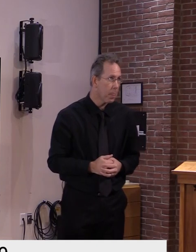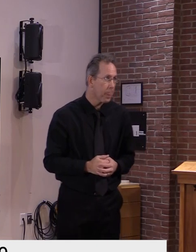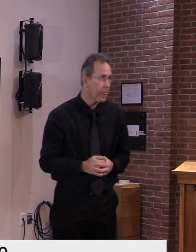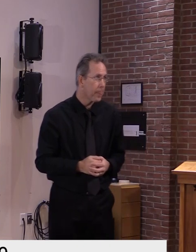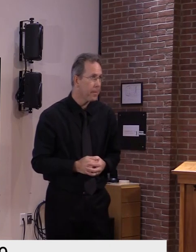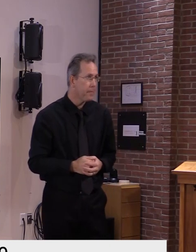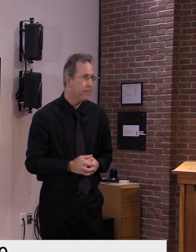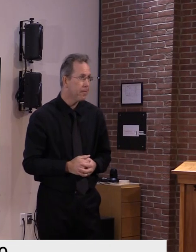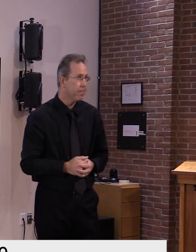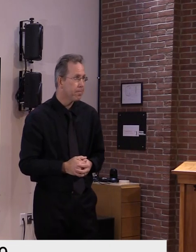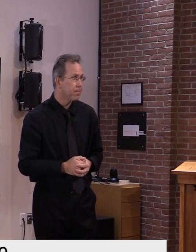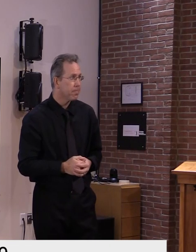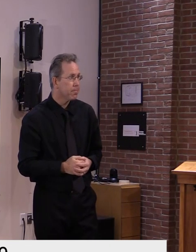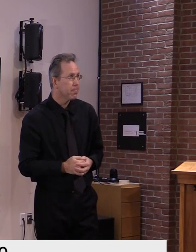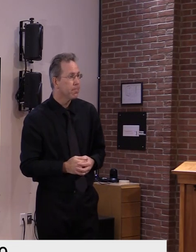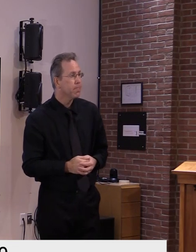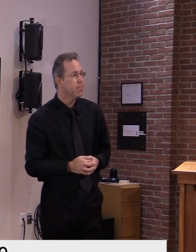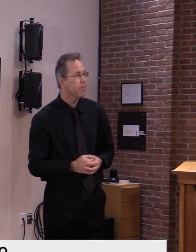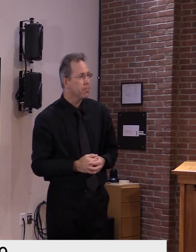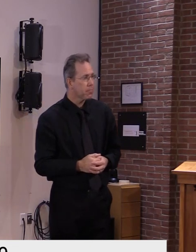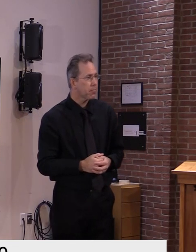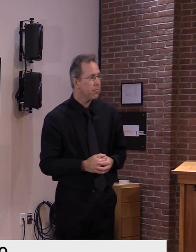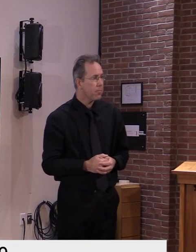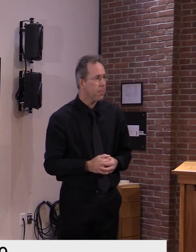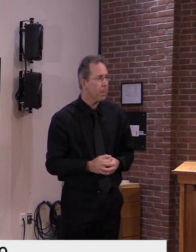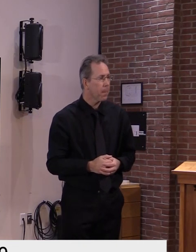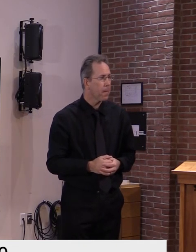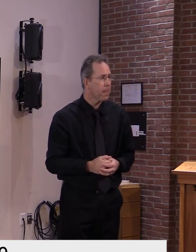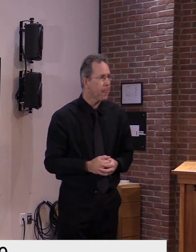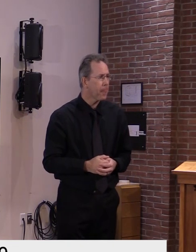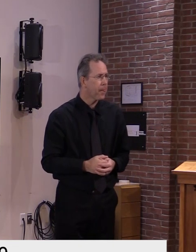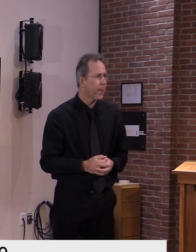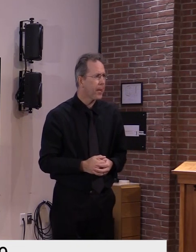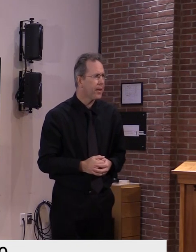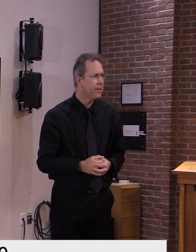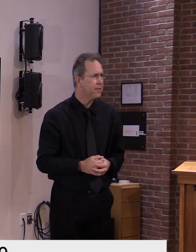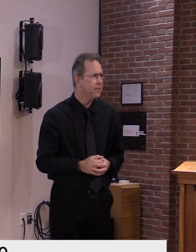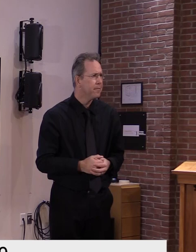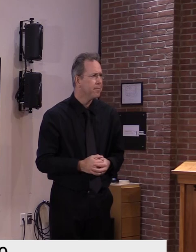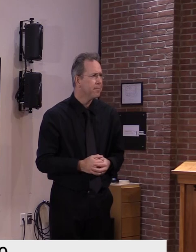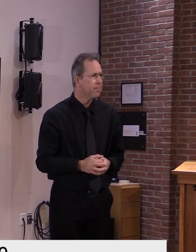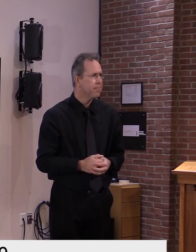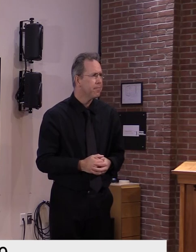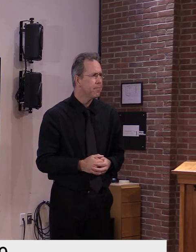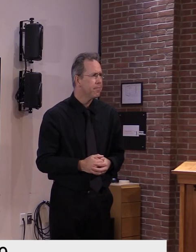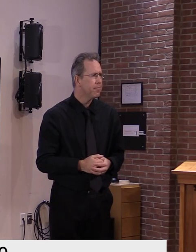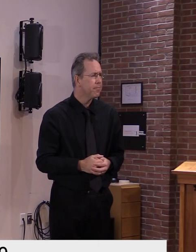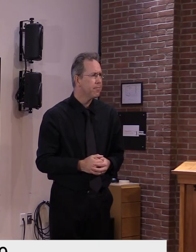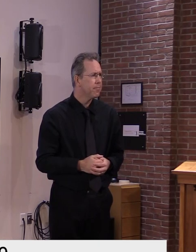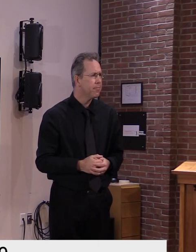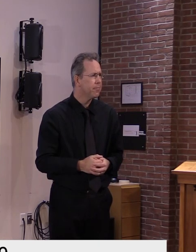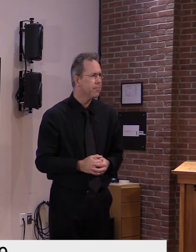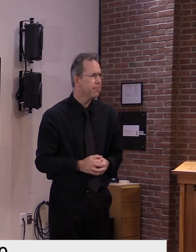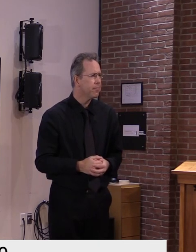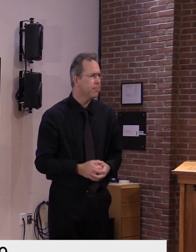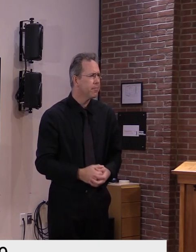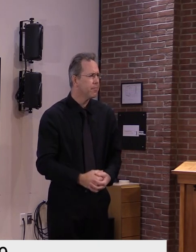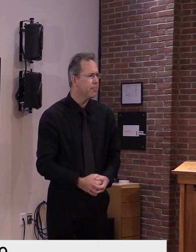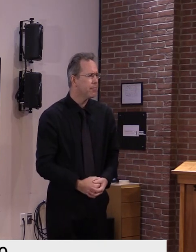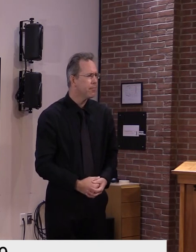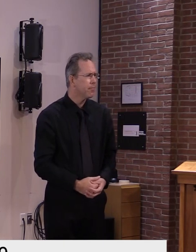NBC is reporting that several states are having issues from the federal government side with IT